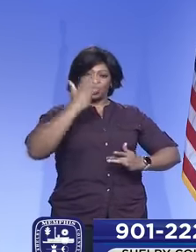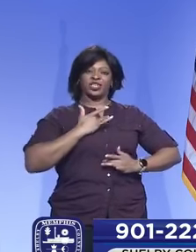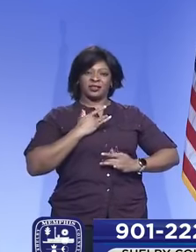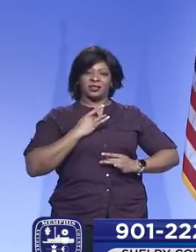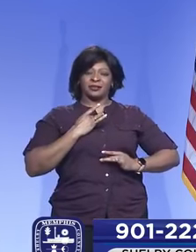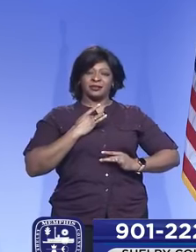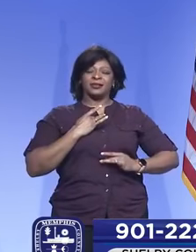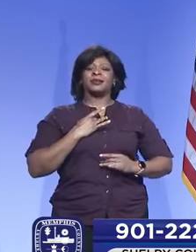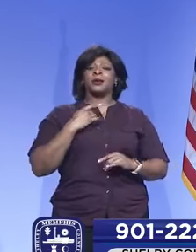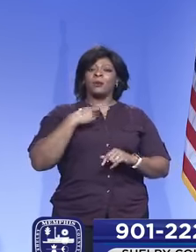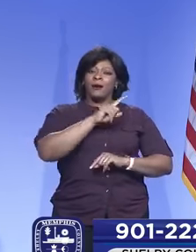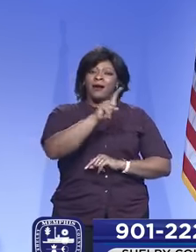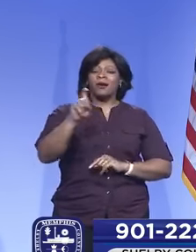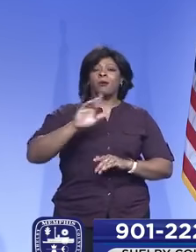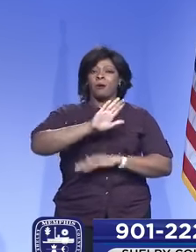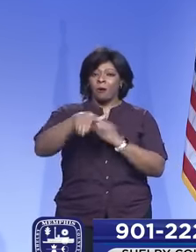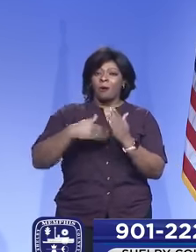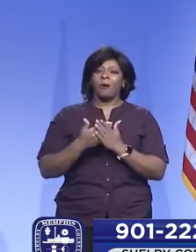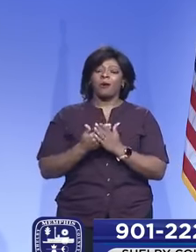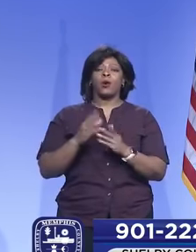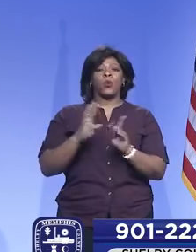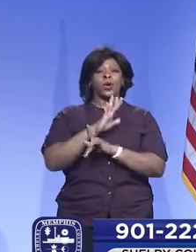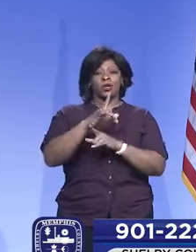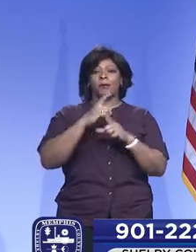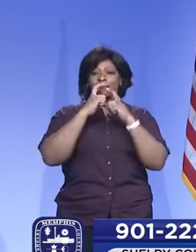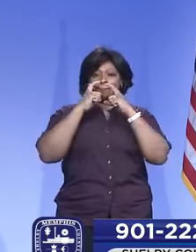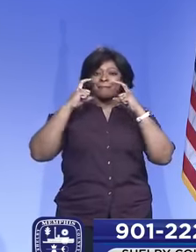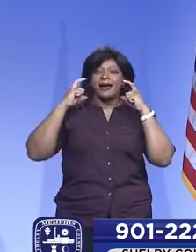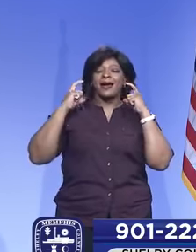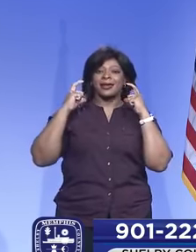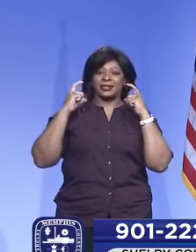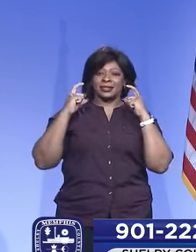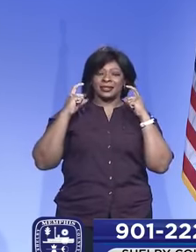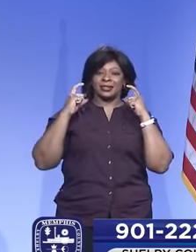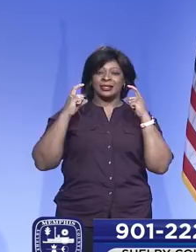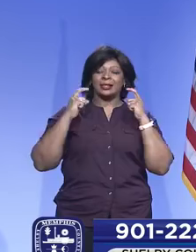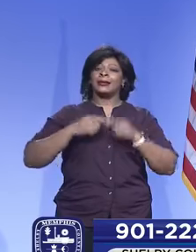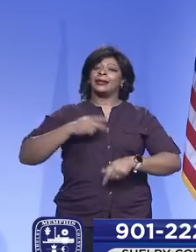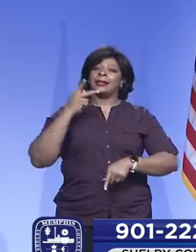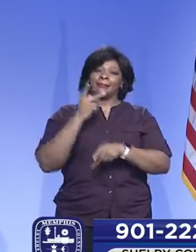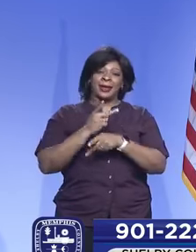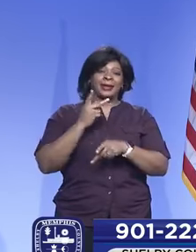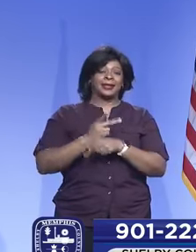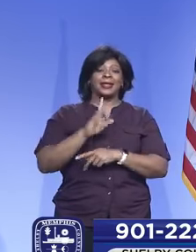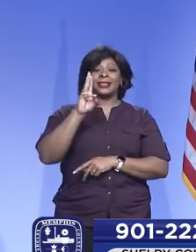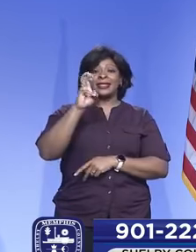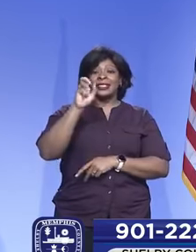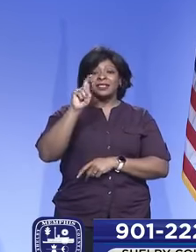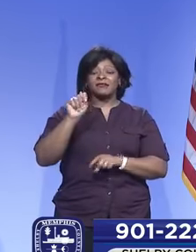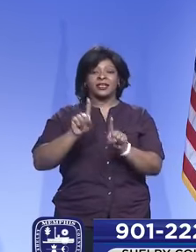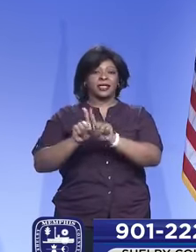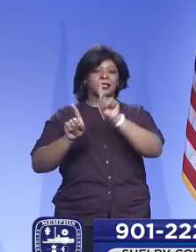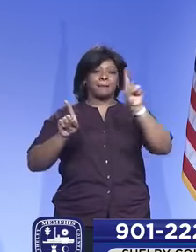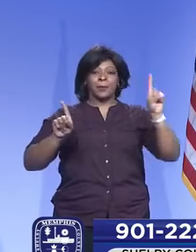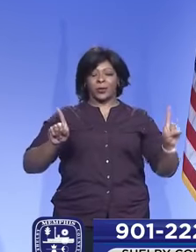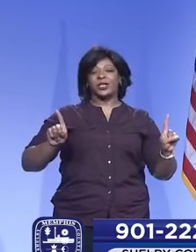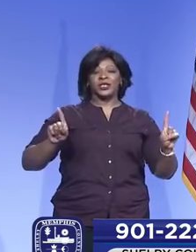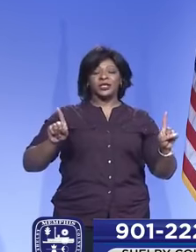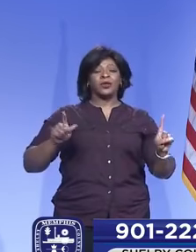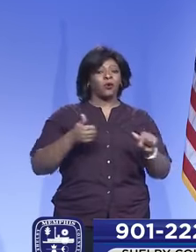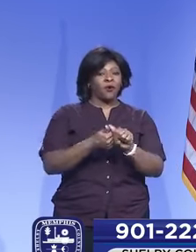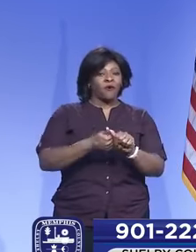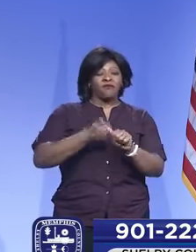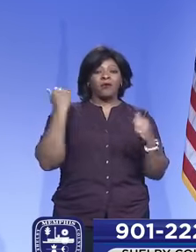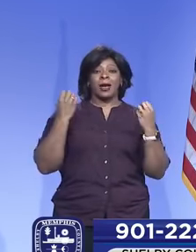We've asked everyone to wear your mask, to maintain 6 feet separation, to